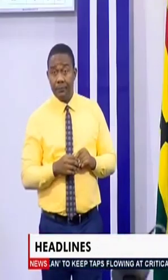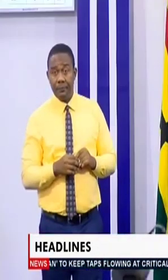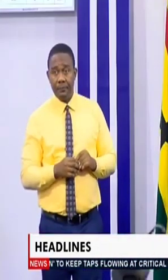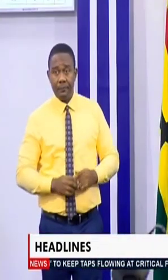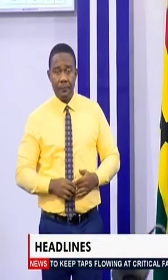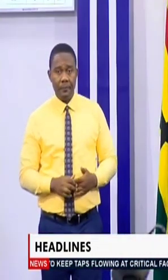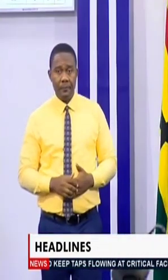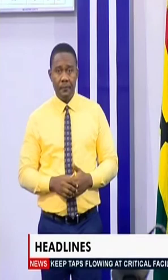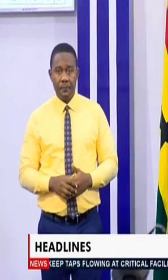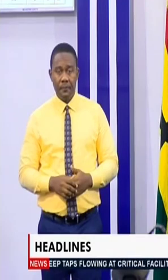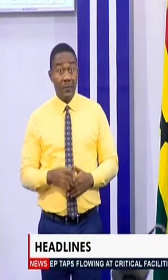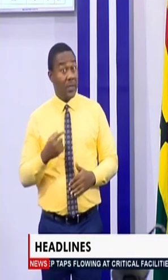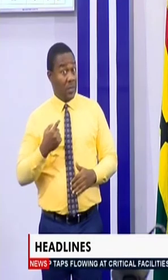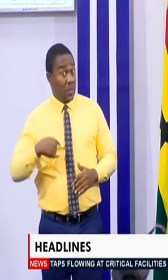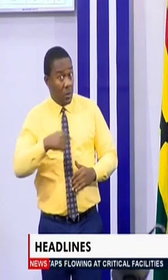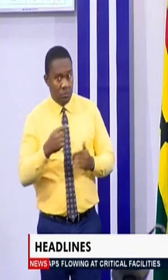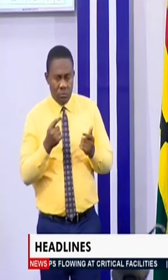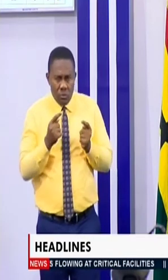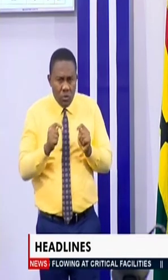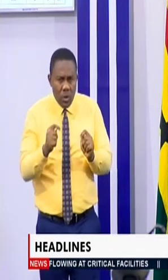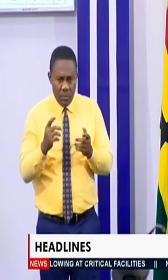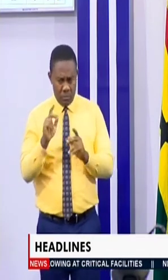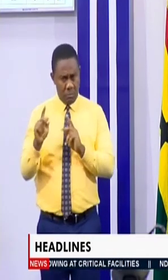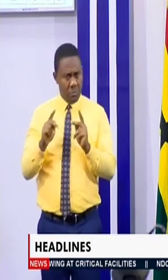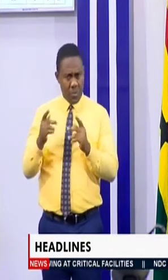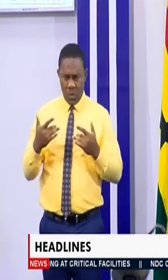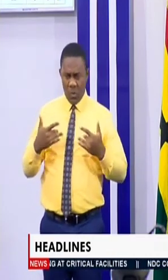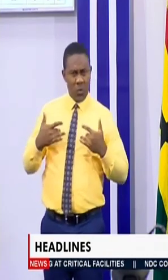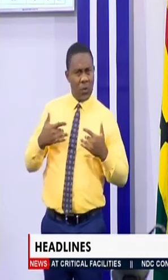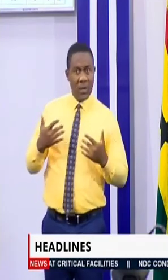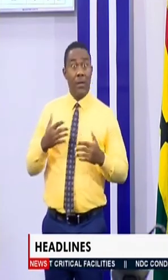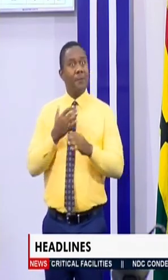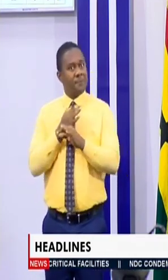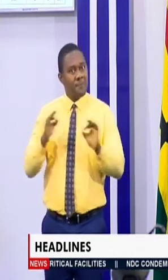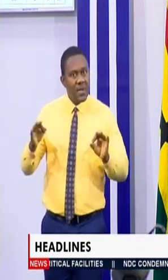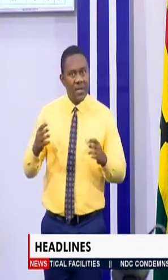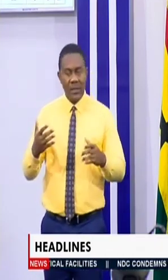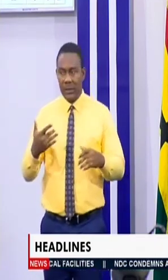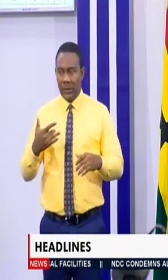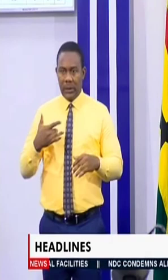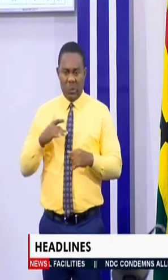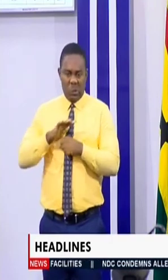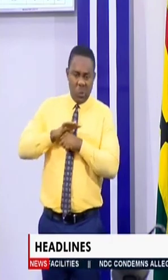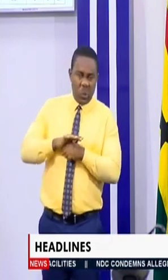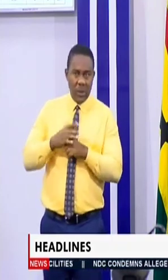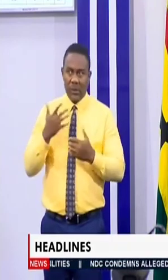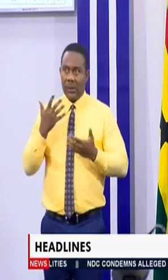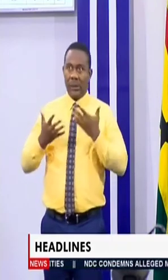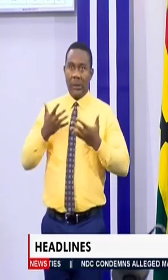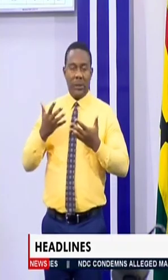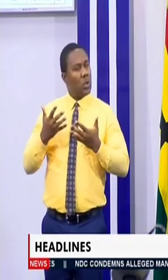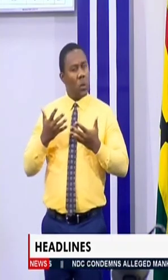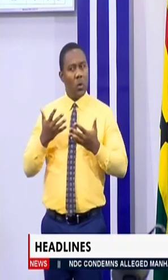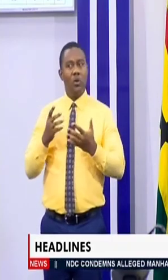rules, even as concerns soar of maltreatment of persons expected to be exempt. We have highlights from a press conference held